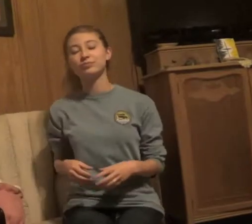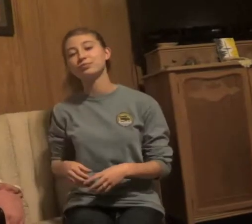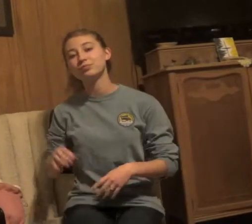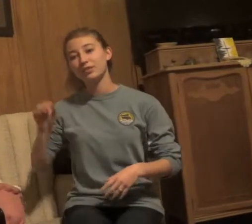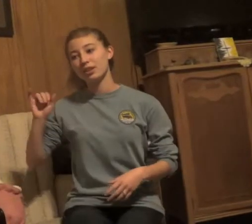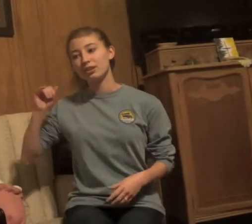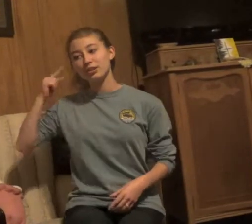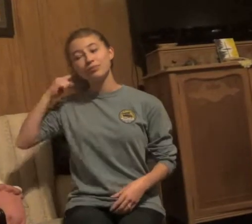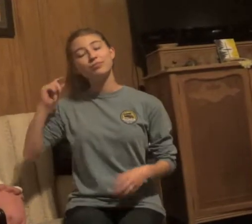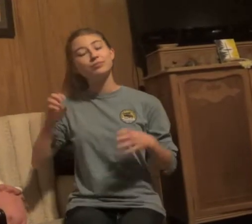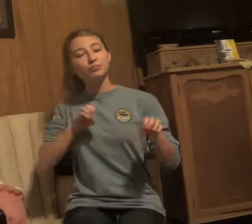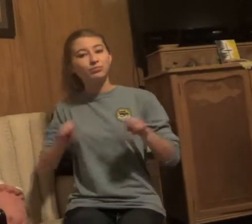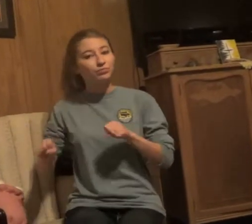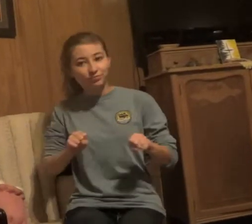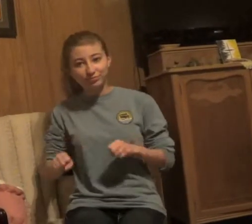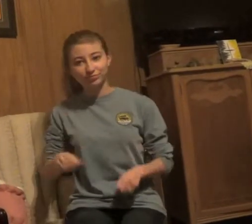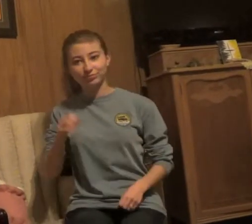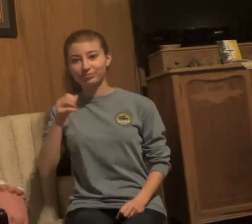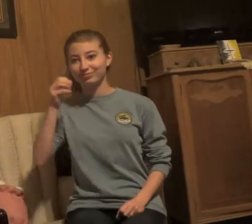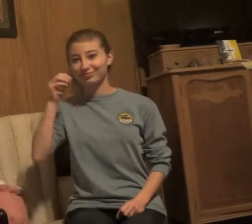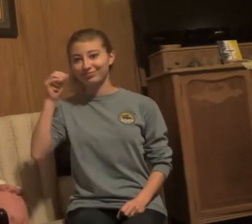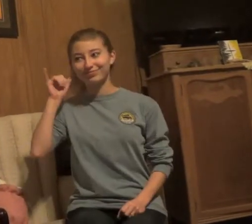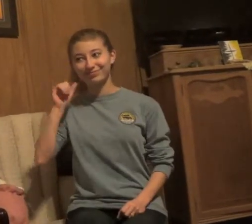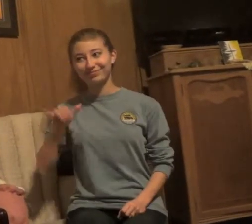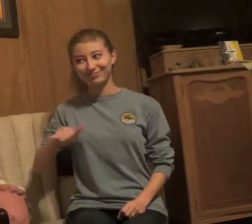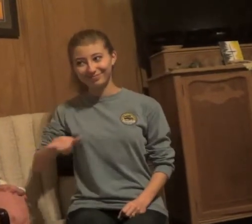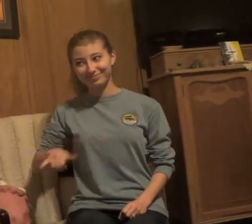and the thunder sounded like an old man snoring.